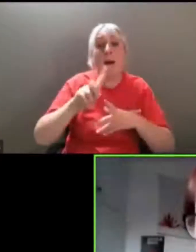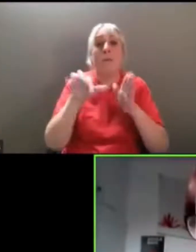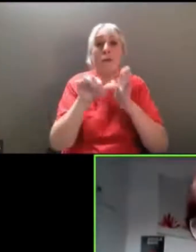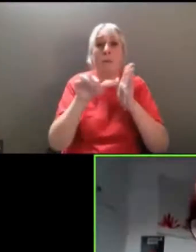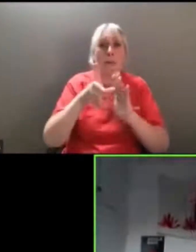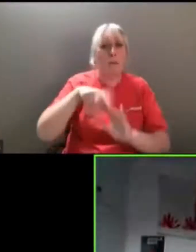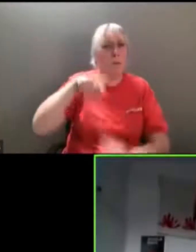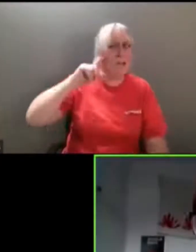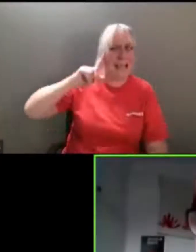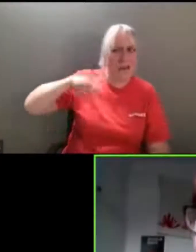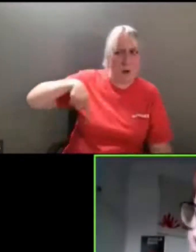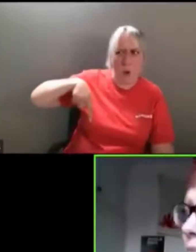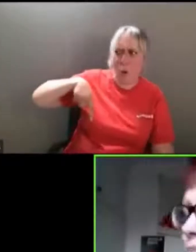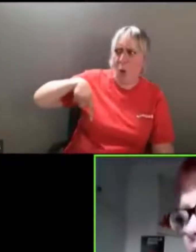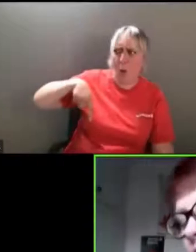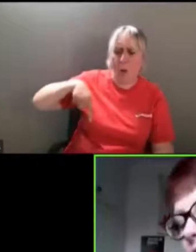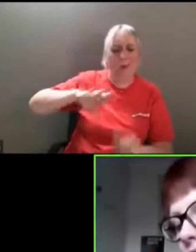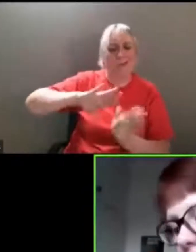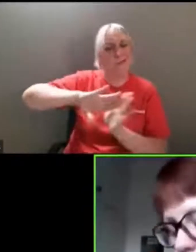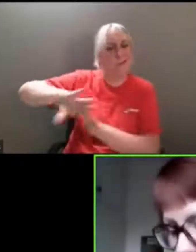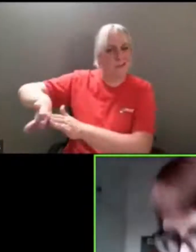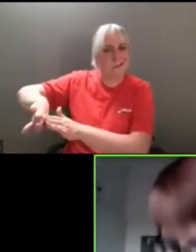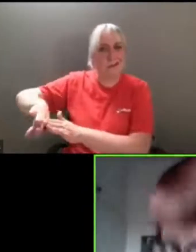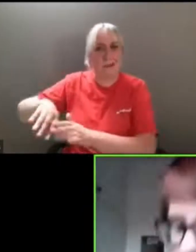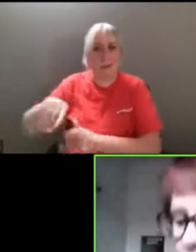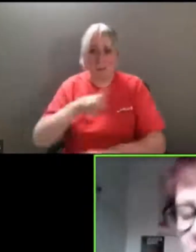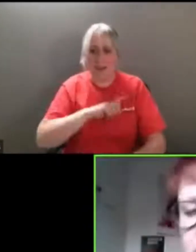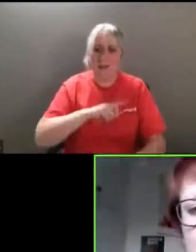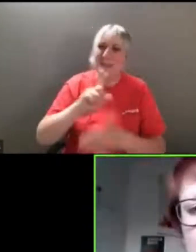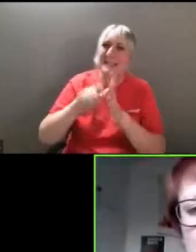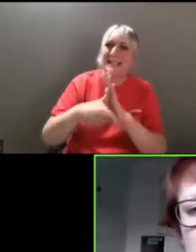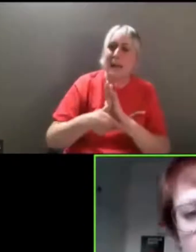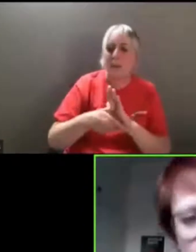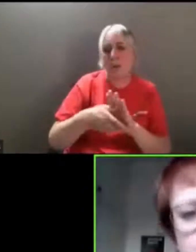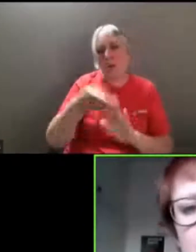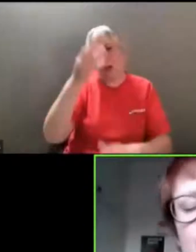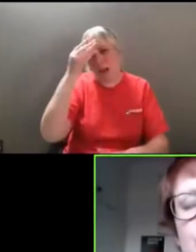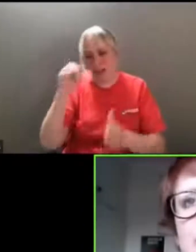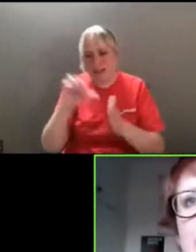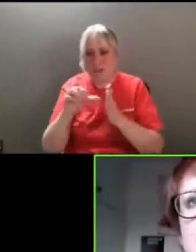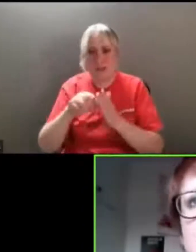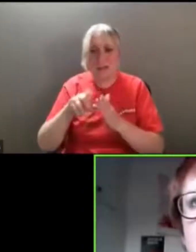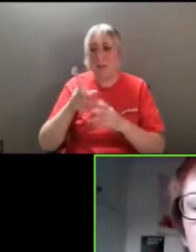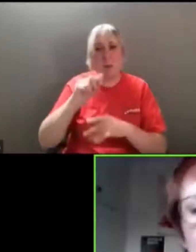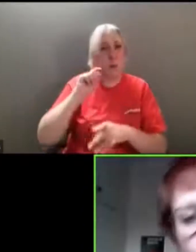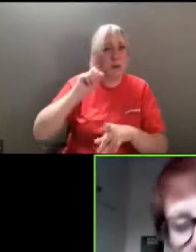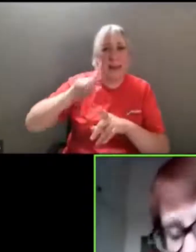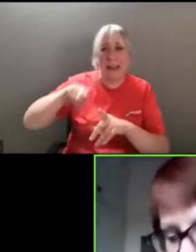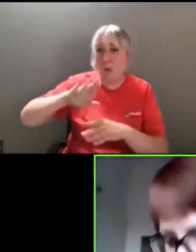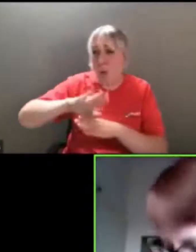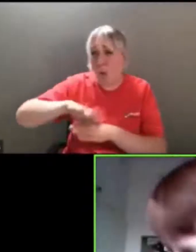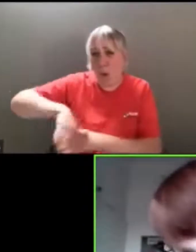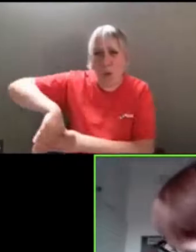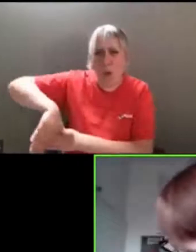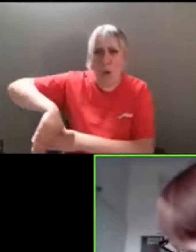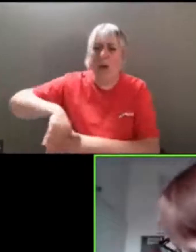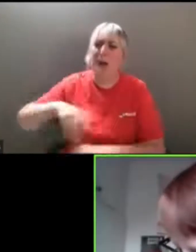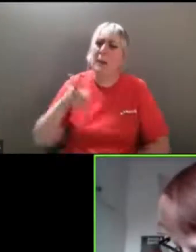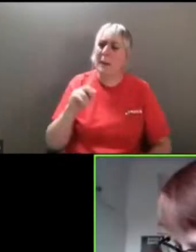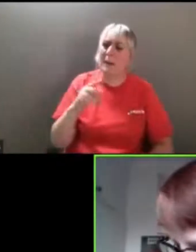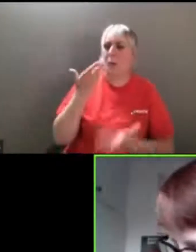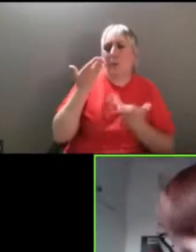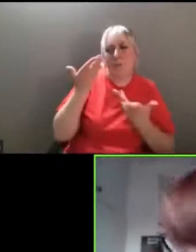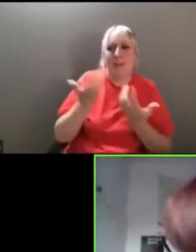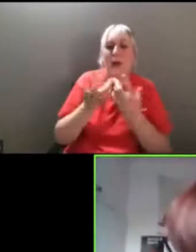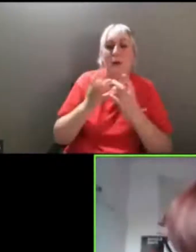actually had really good points to make, because he was disabled, because he had a learning difficulty, because he communicated in ways they couldn't always